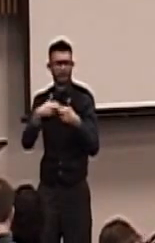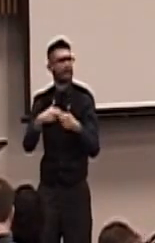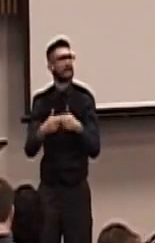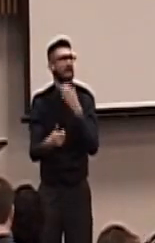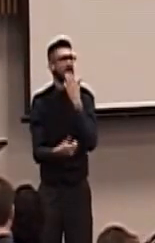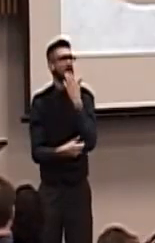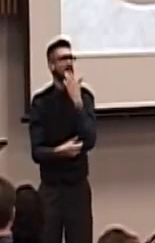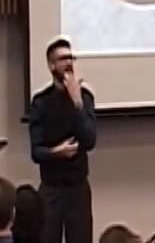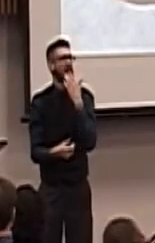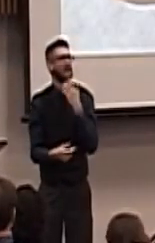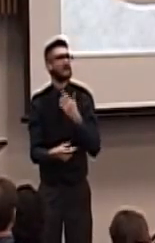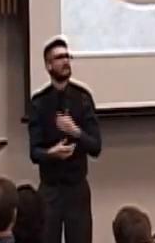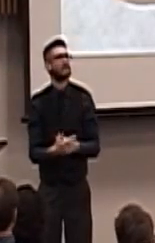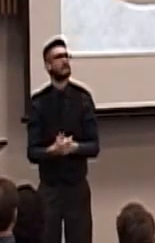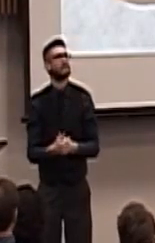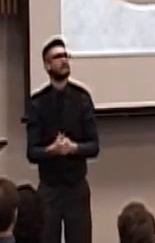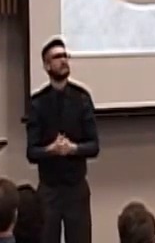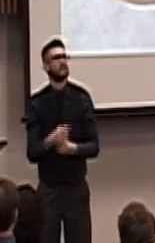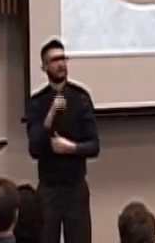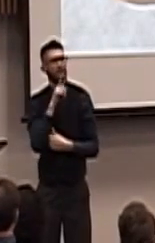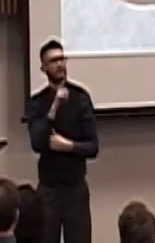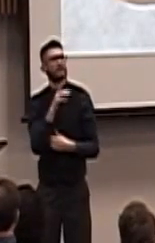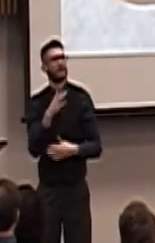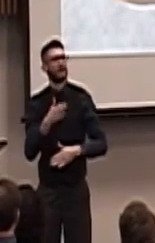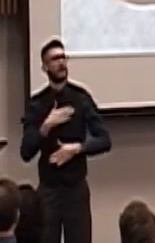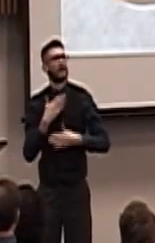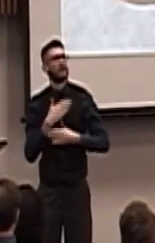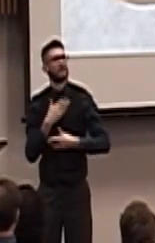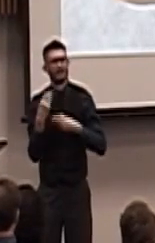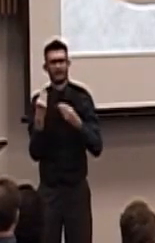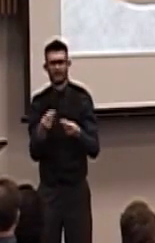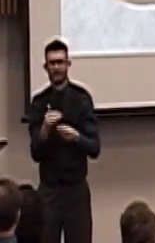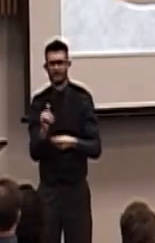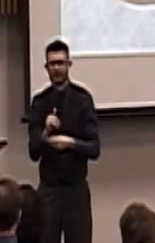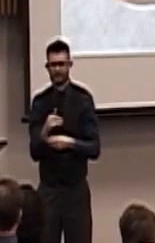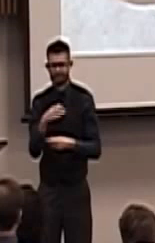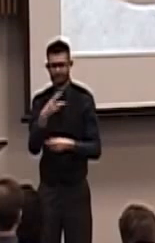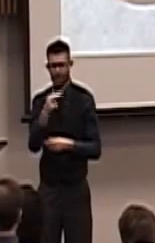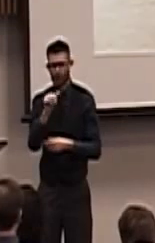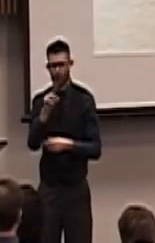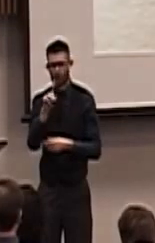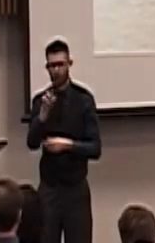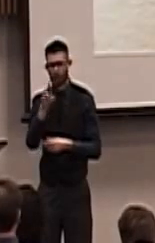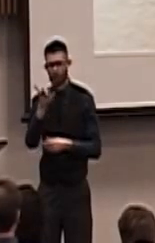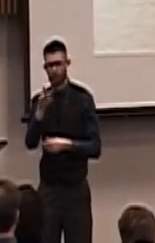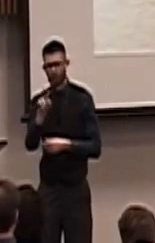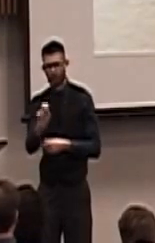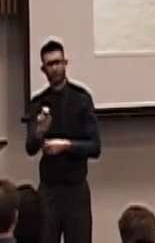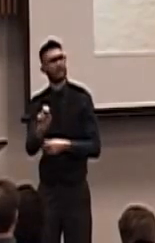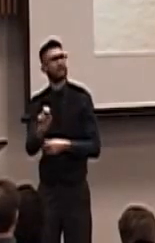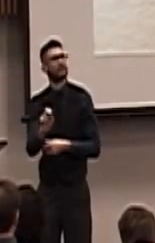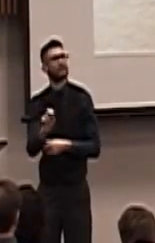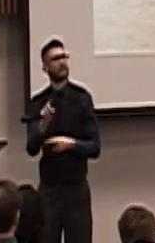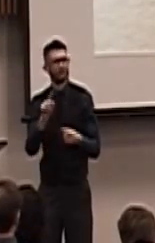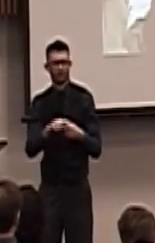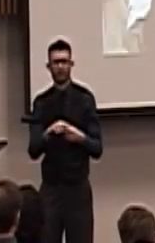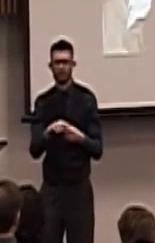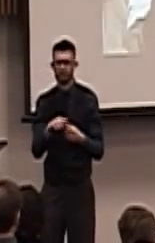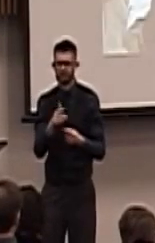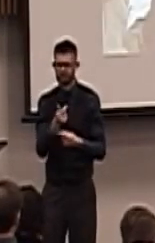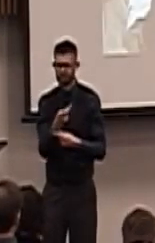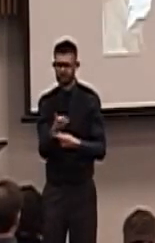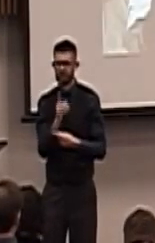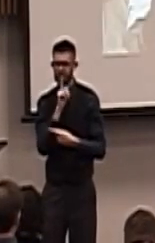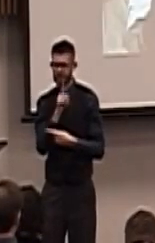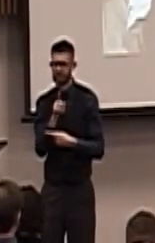Tritt was very generous to give some of these external hard drives to key men to be able